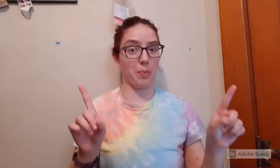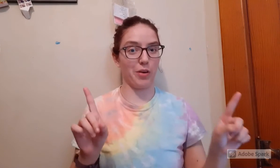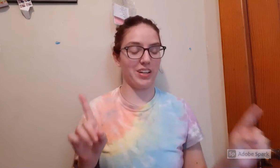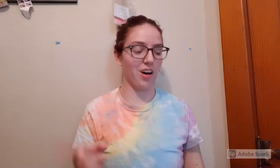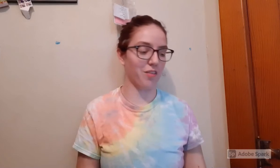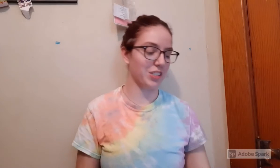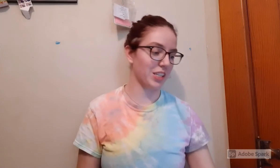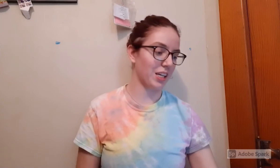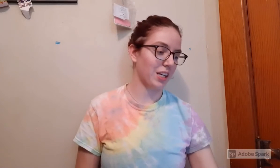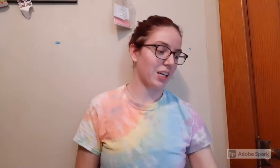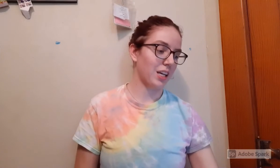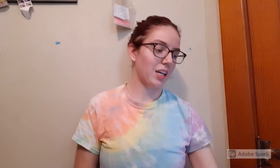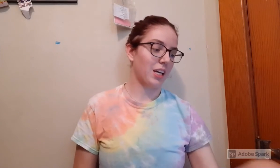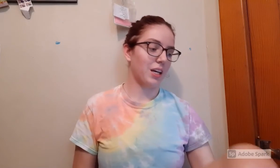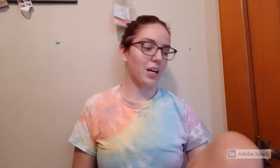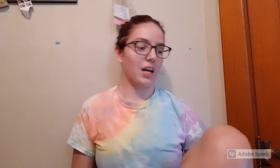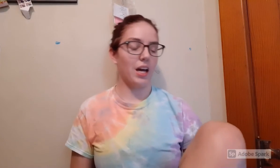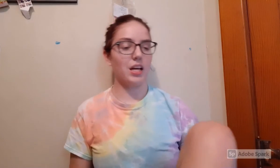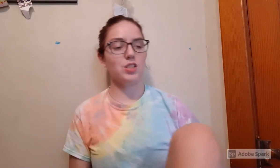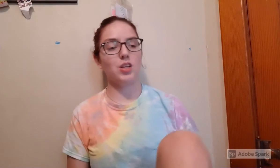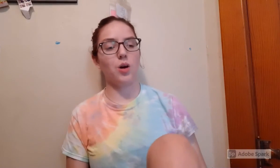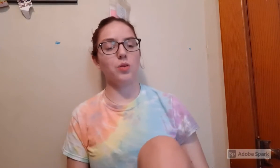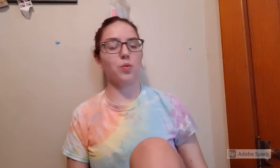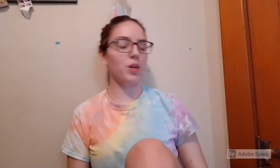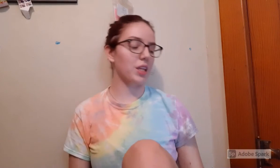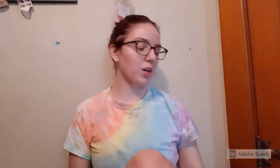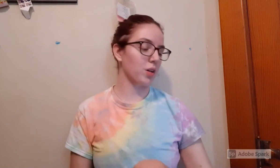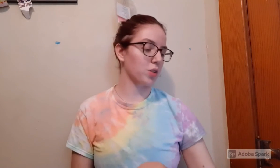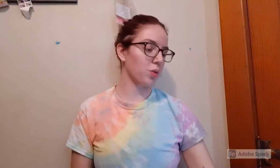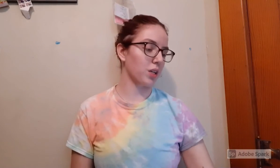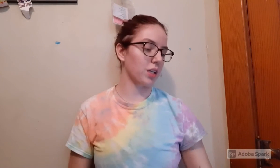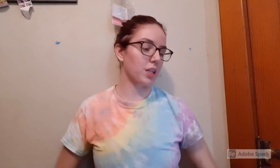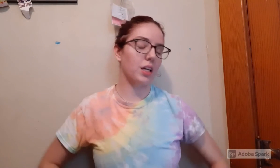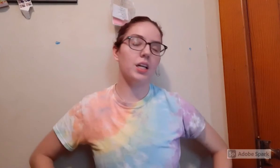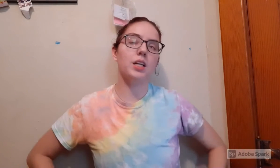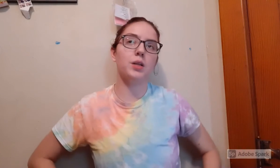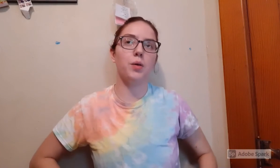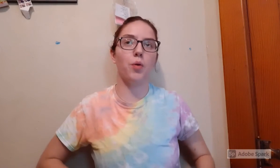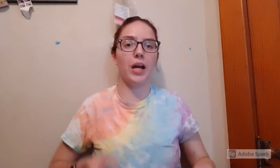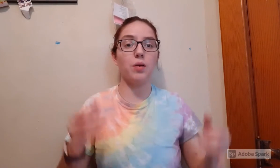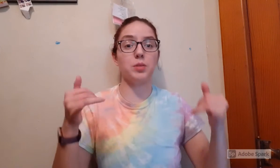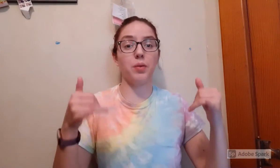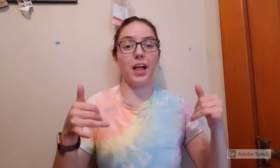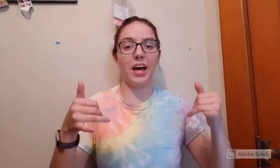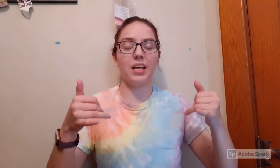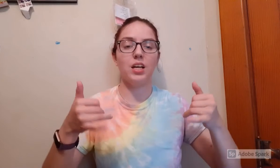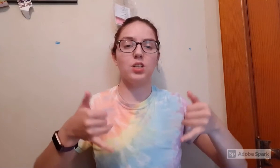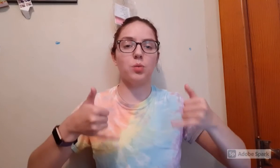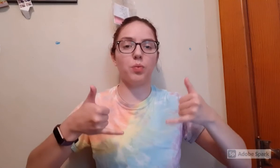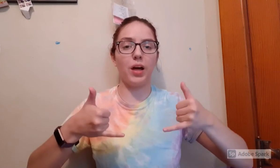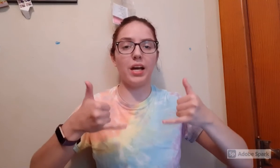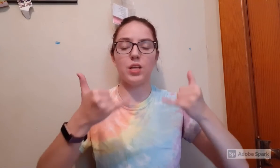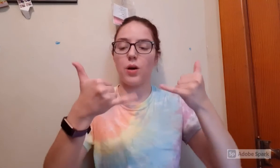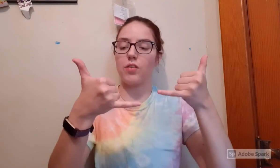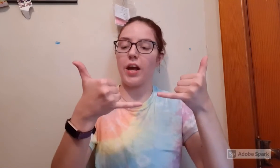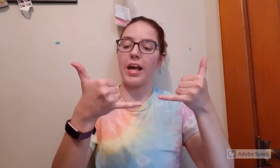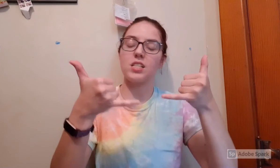separate, obviously. And so the one thing I also want to point out is play. So play, you have your hands in the